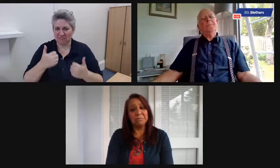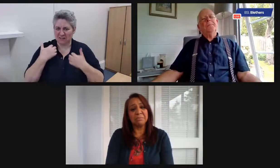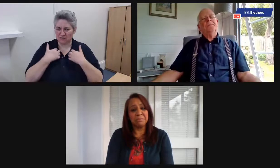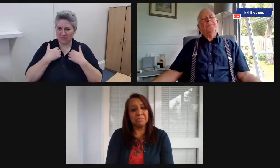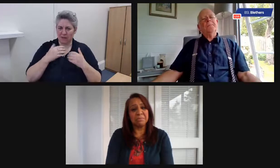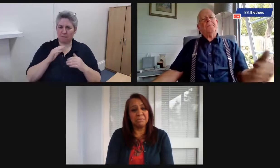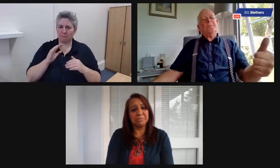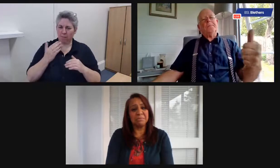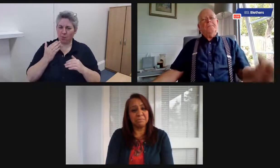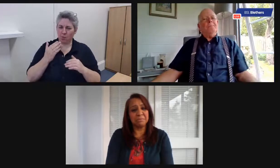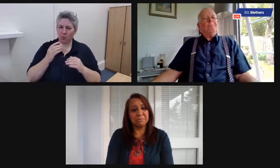than the Spanish.